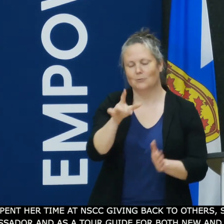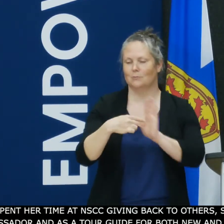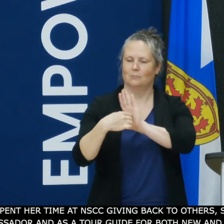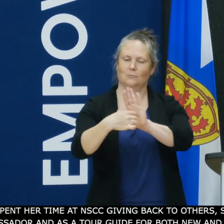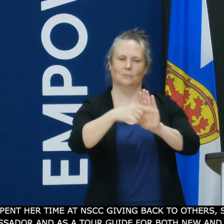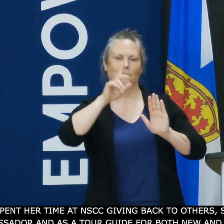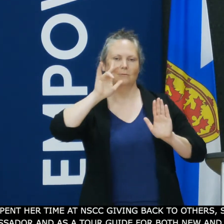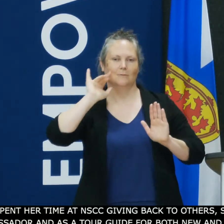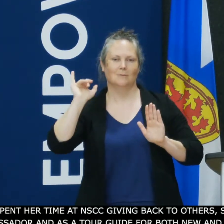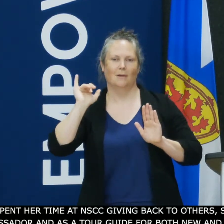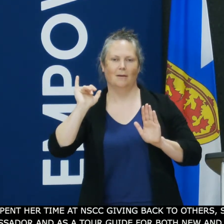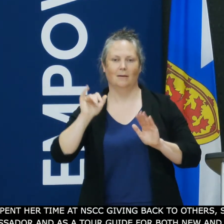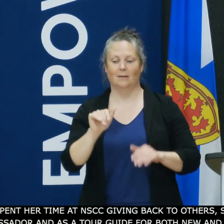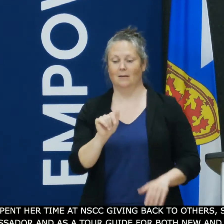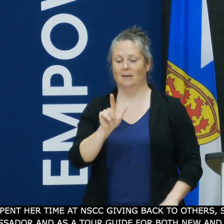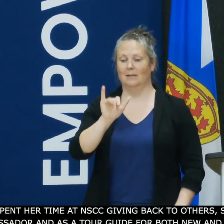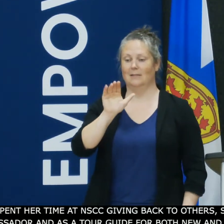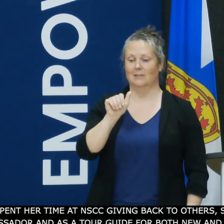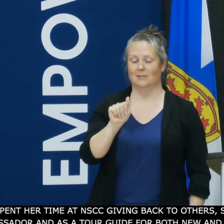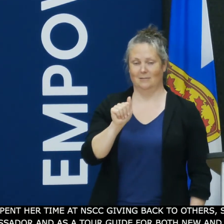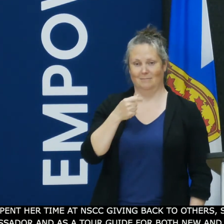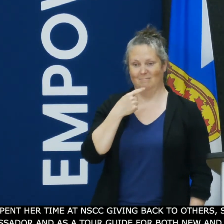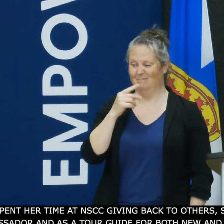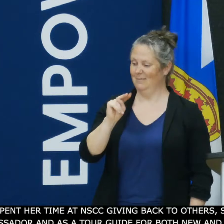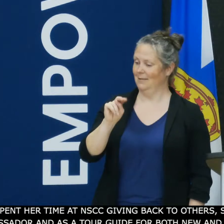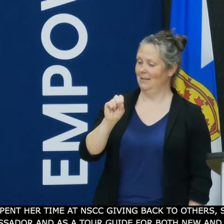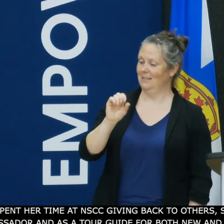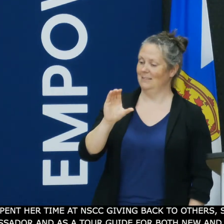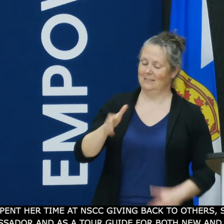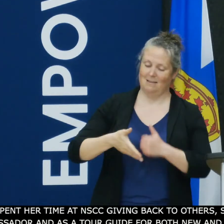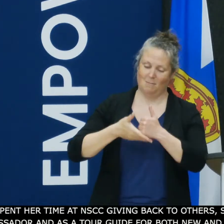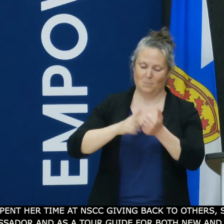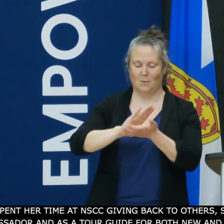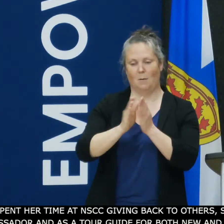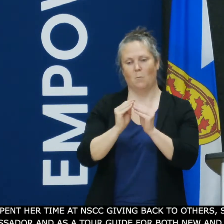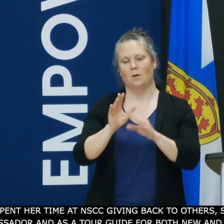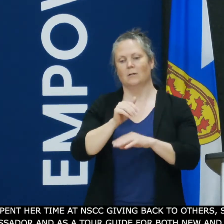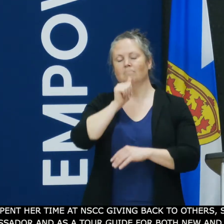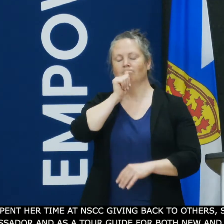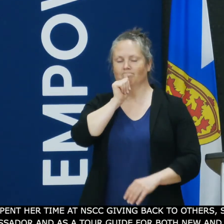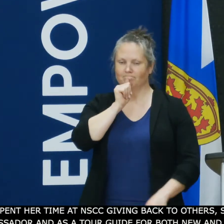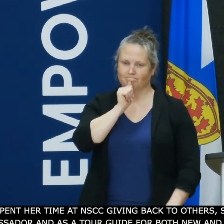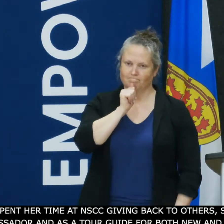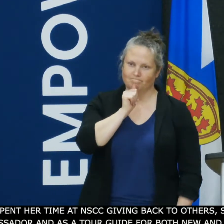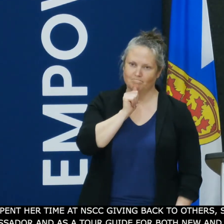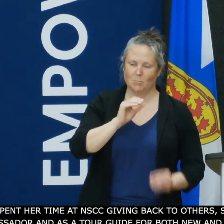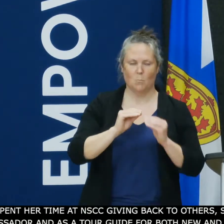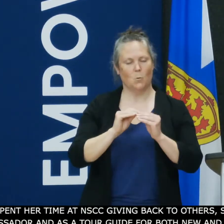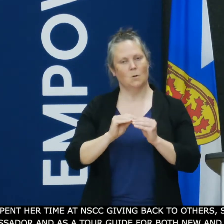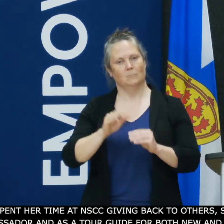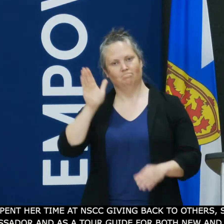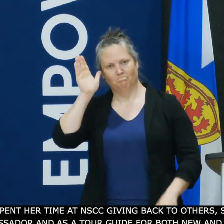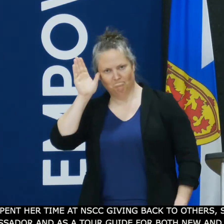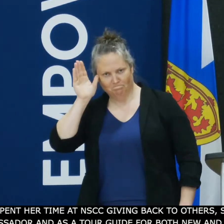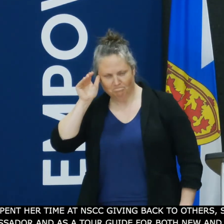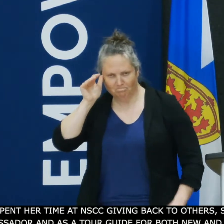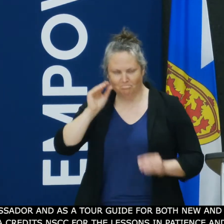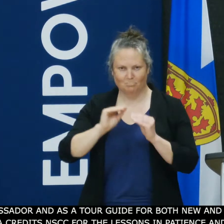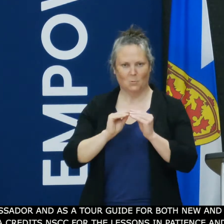NSCC for the lessons in patience and resilience and cherishes all the